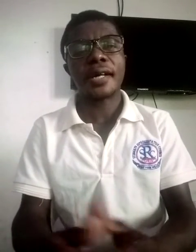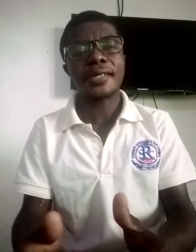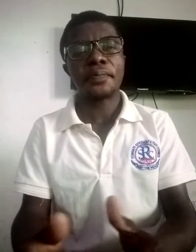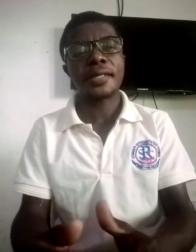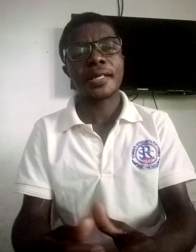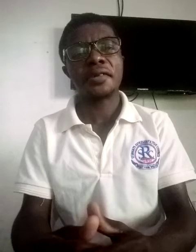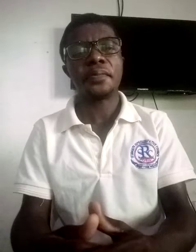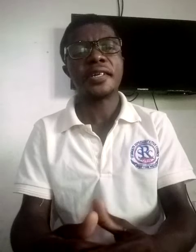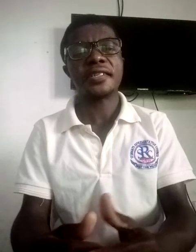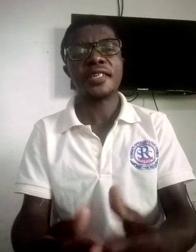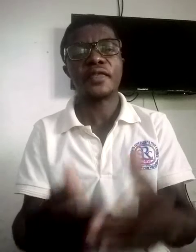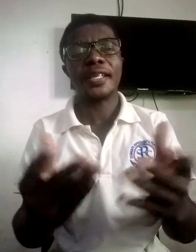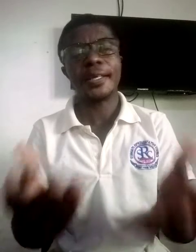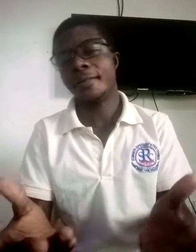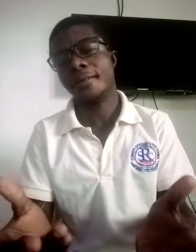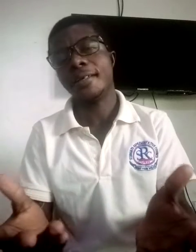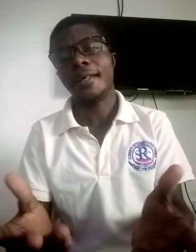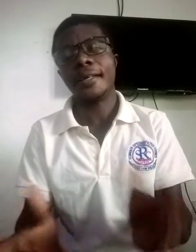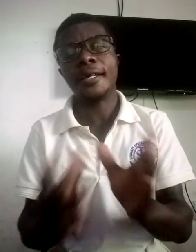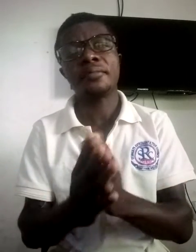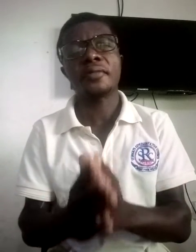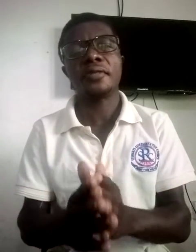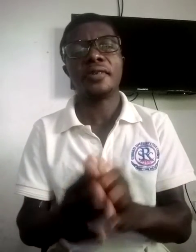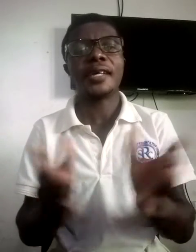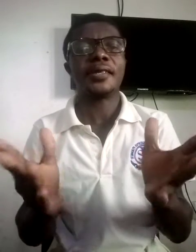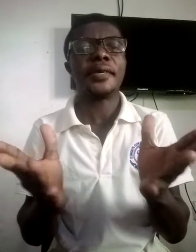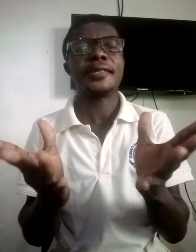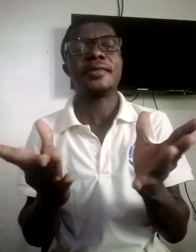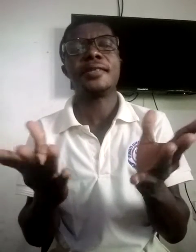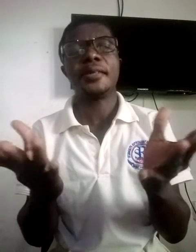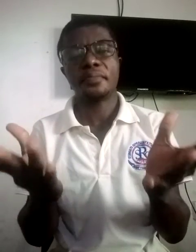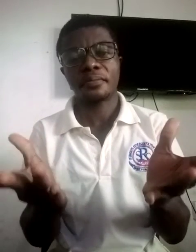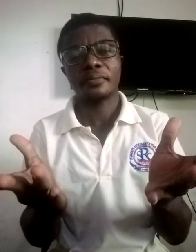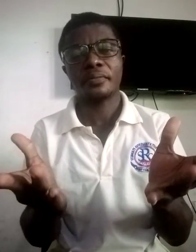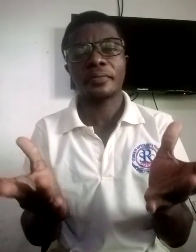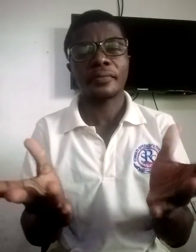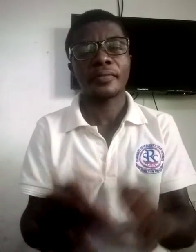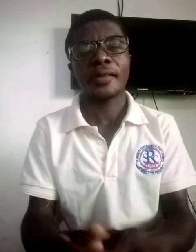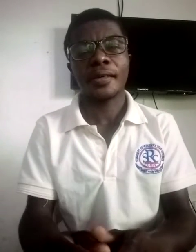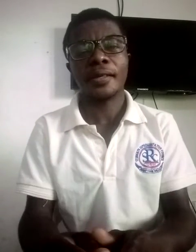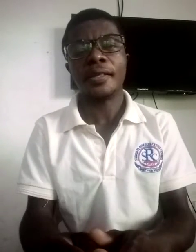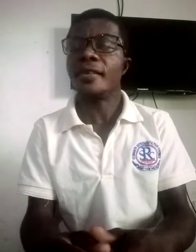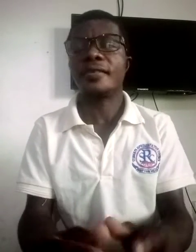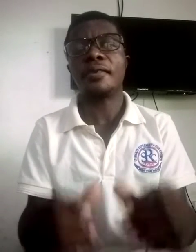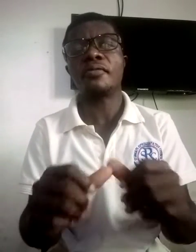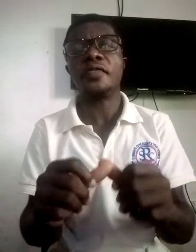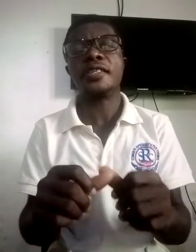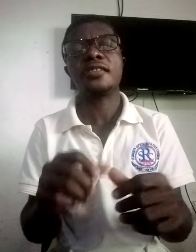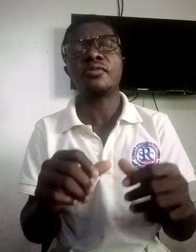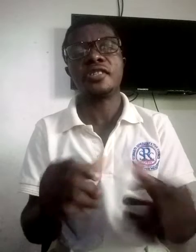the person how the person is feeling, and then you ask the person's name, and then the conversation